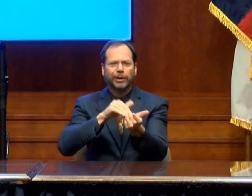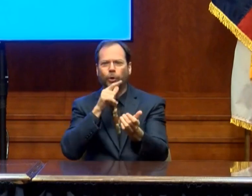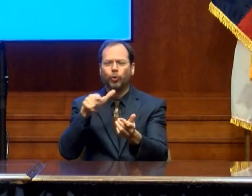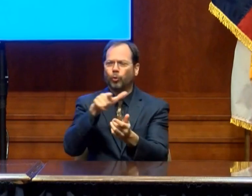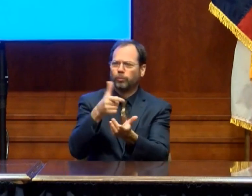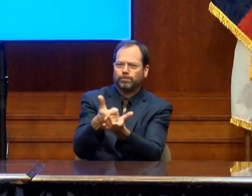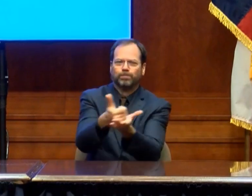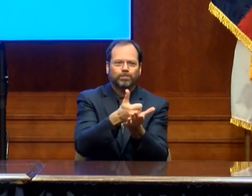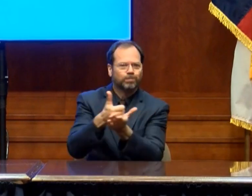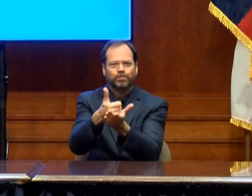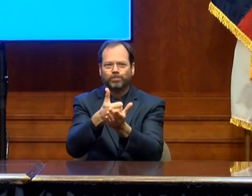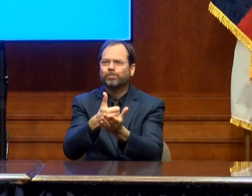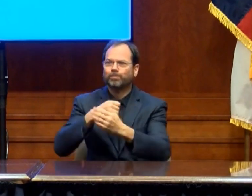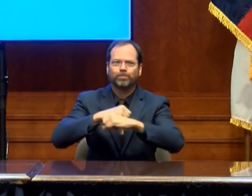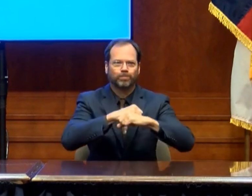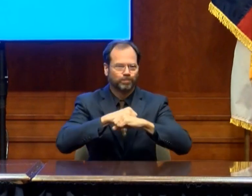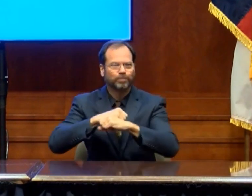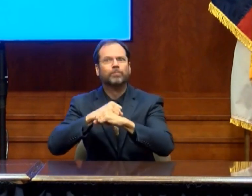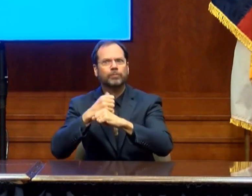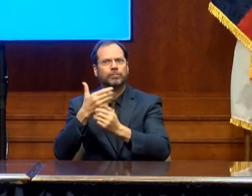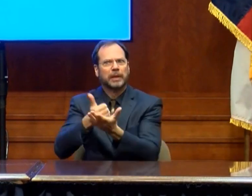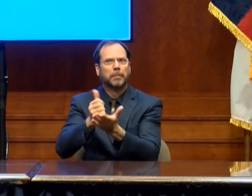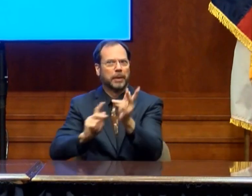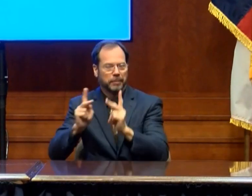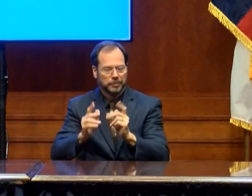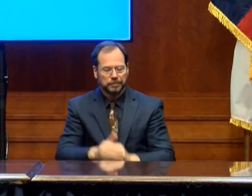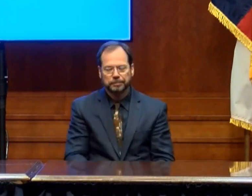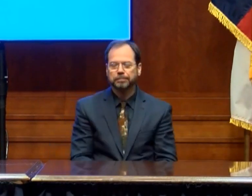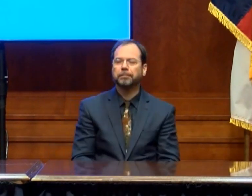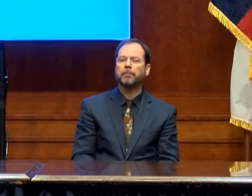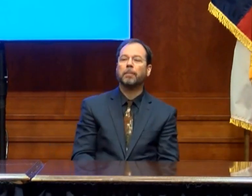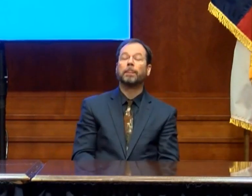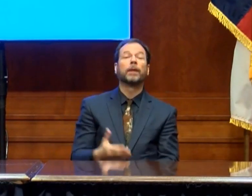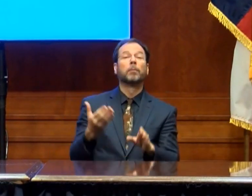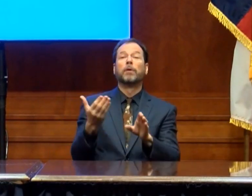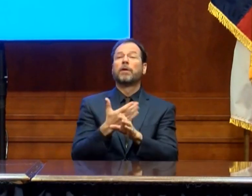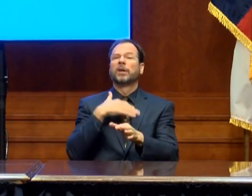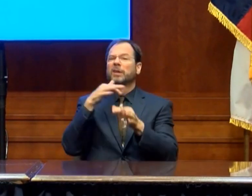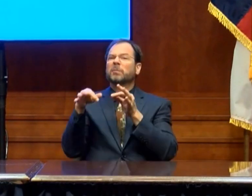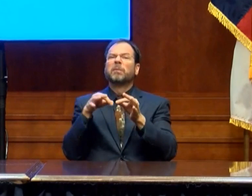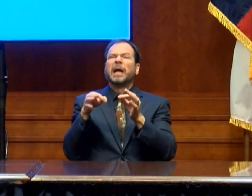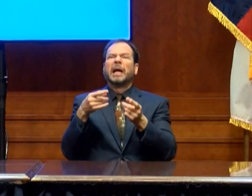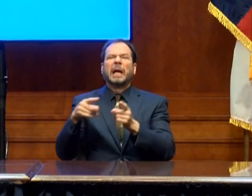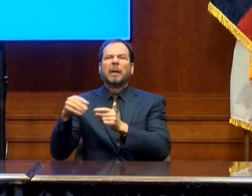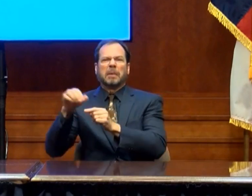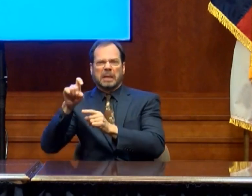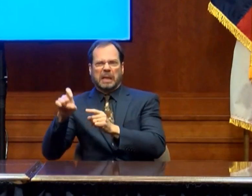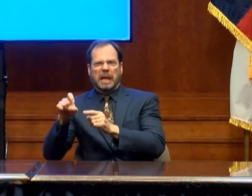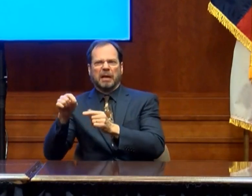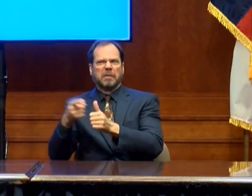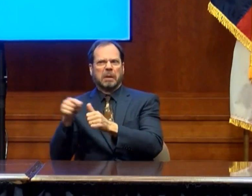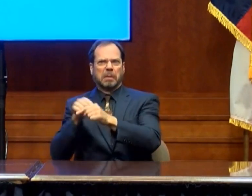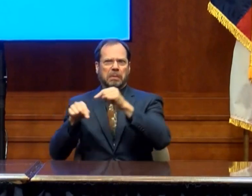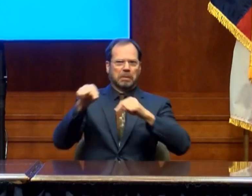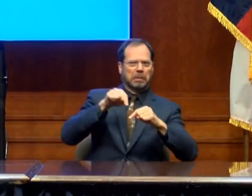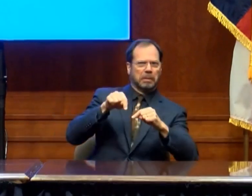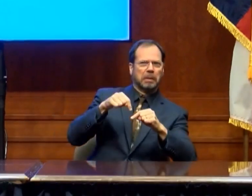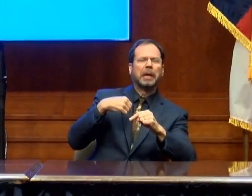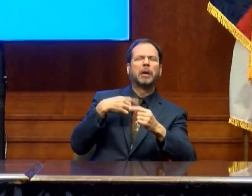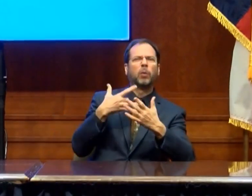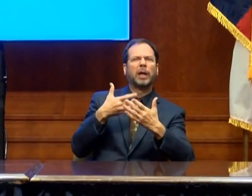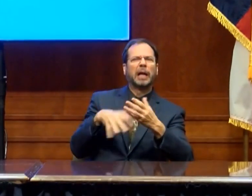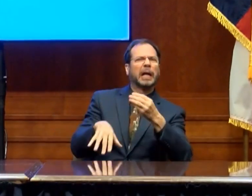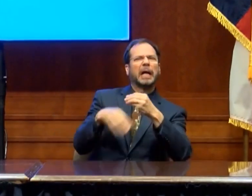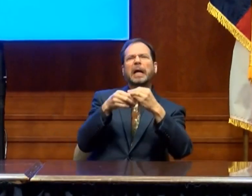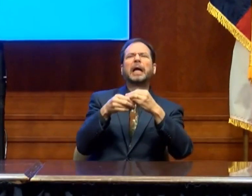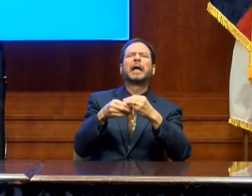arena. Before I get into what's going on in the state of Texas per se, I want to follow up a little